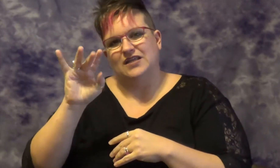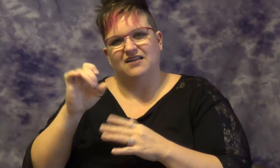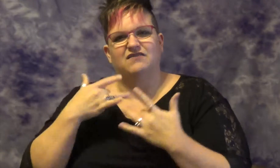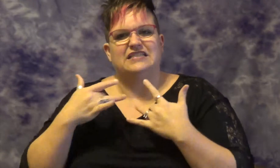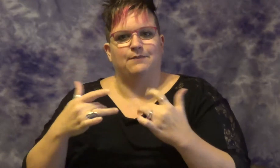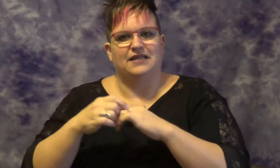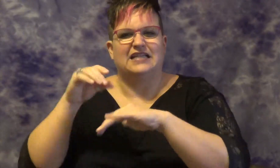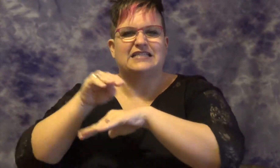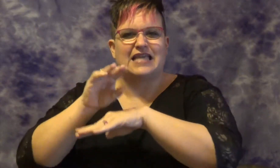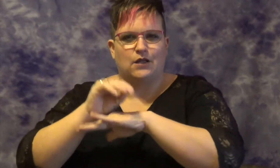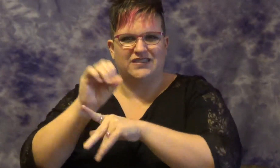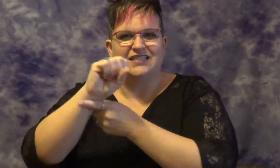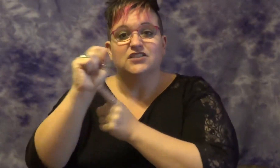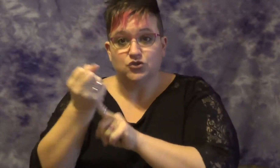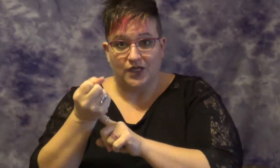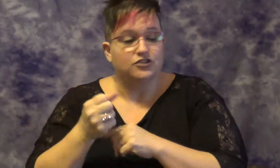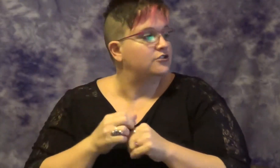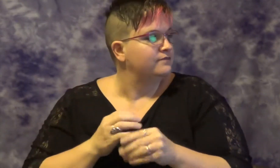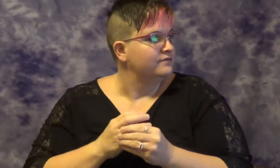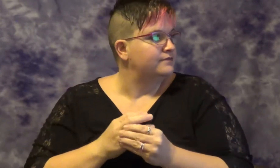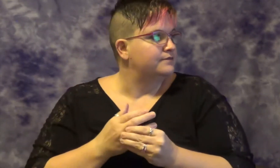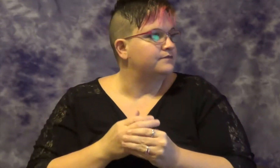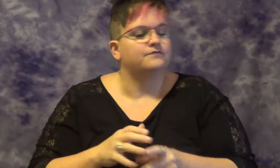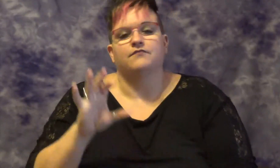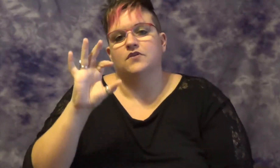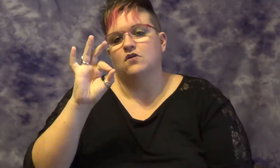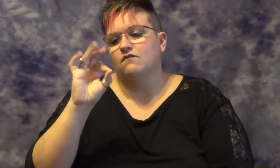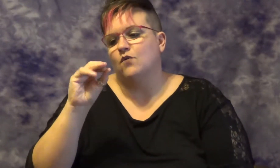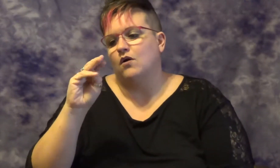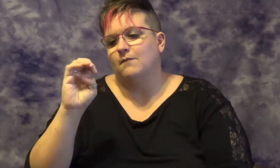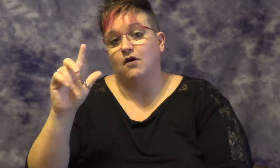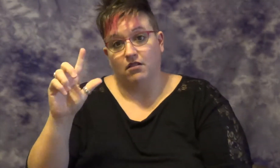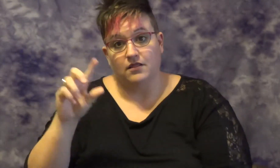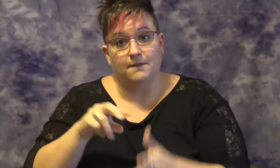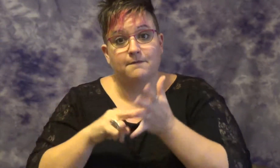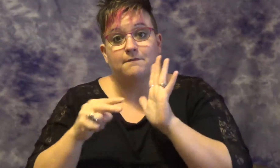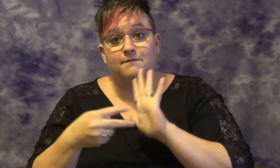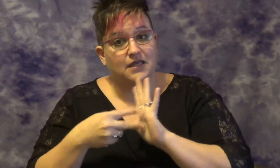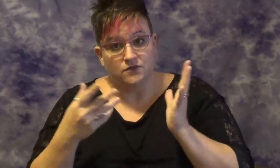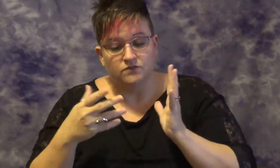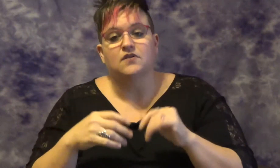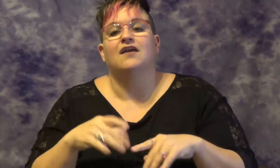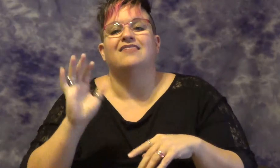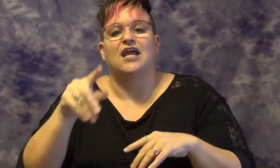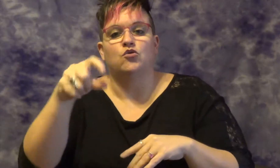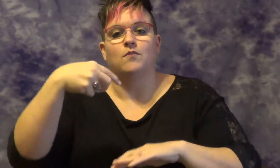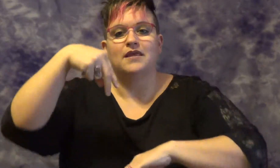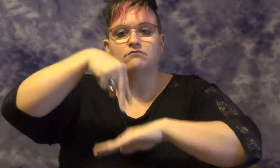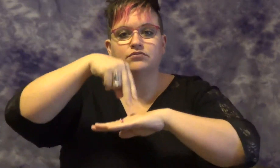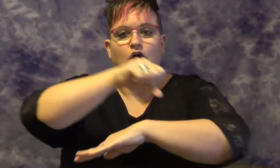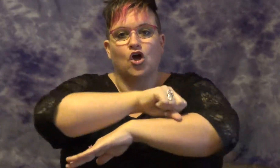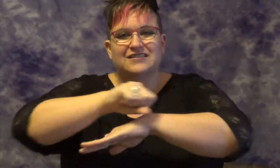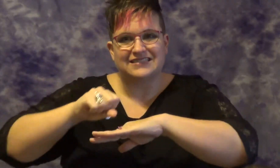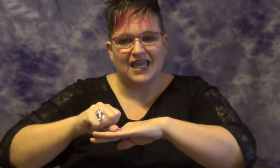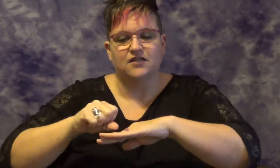discussion. So consultative is always going to be one person that has more knowledge. Formal typically means that you're going to be